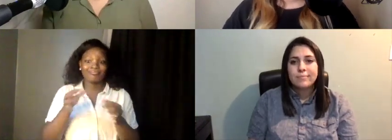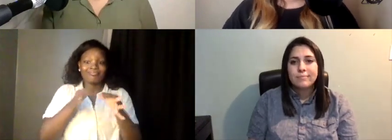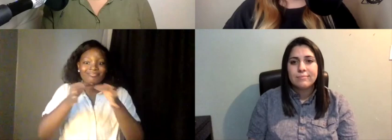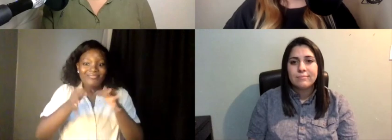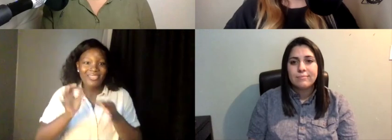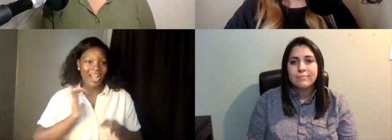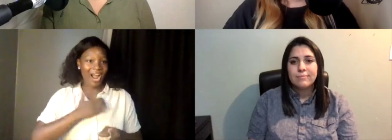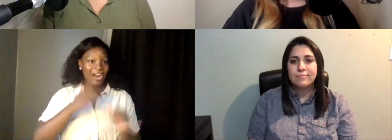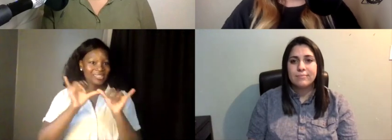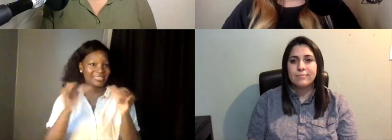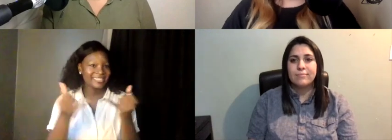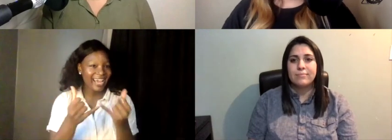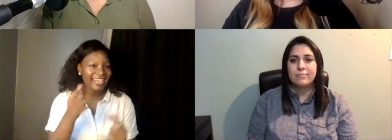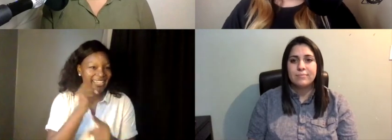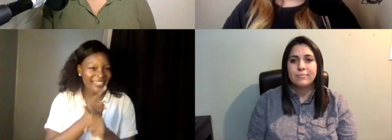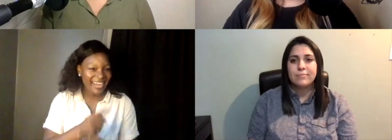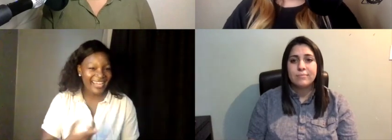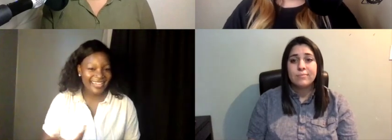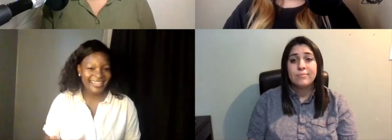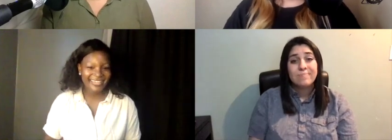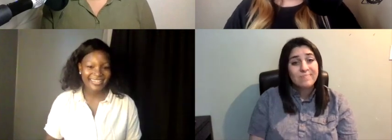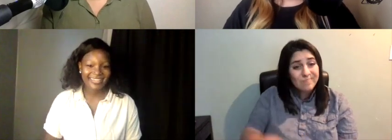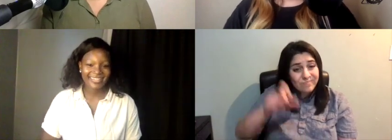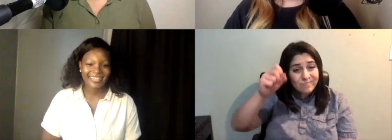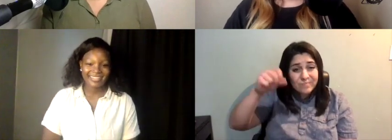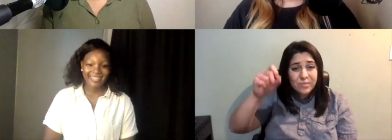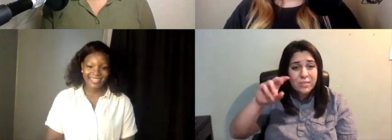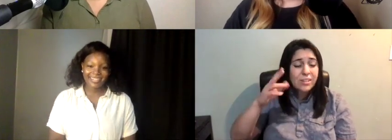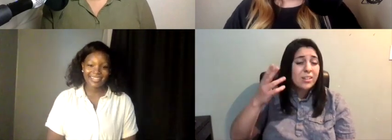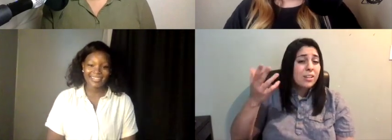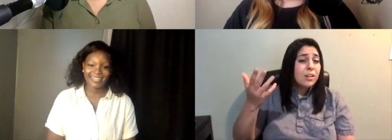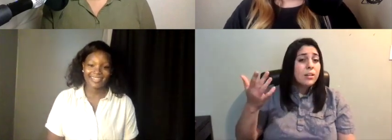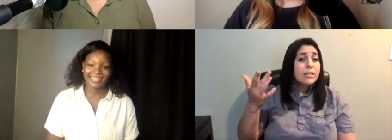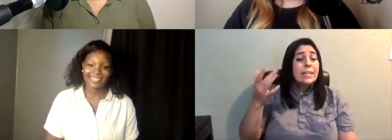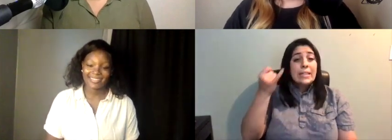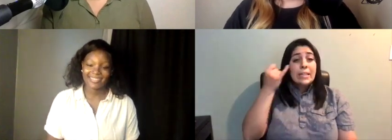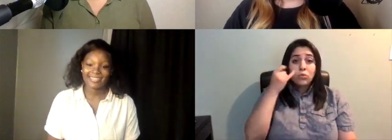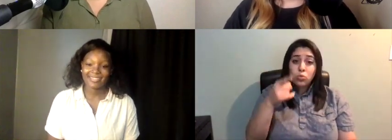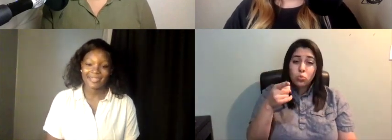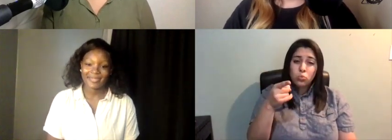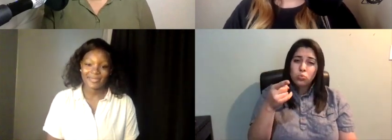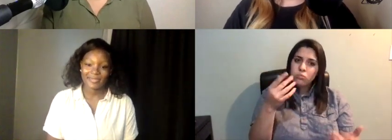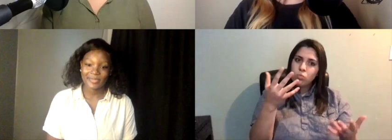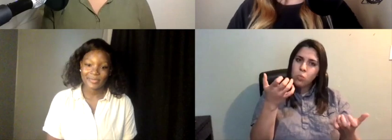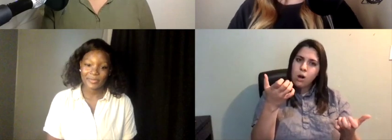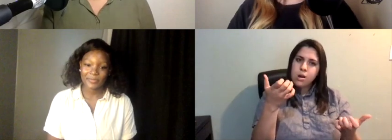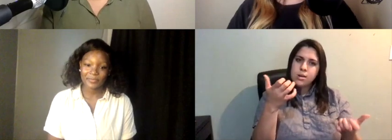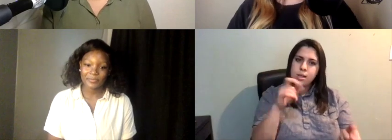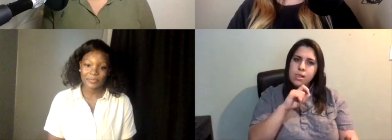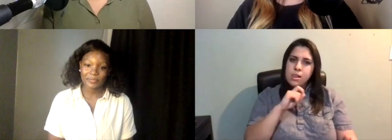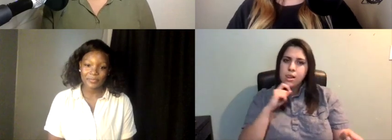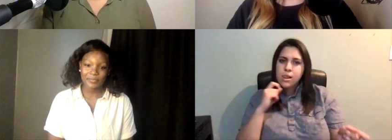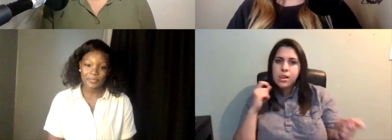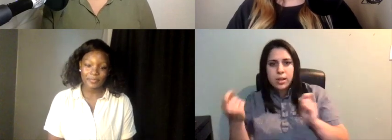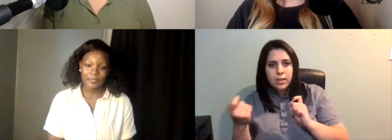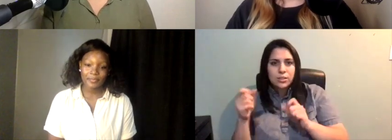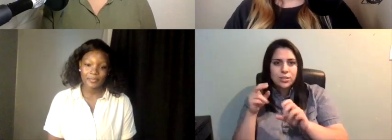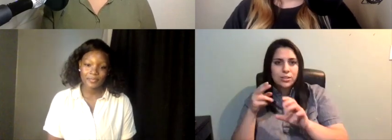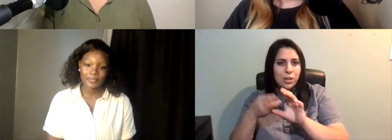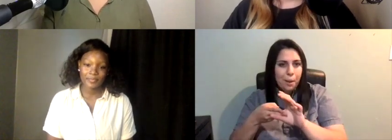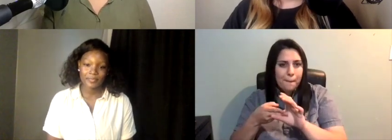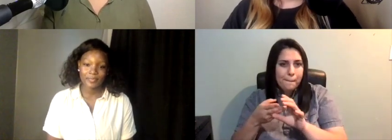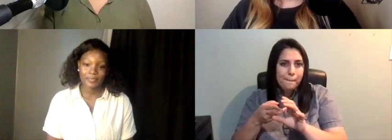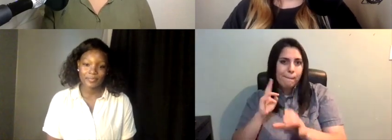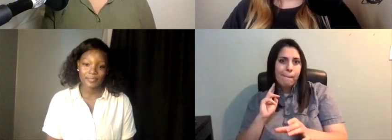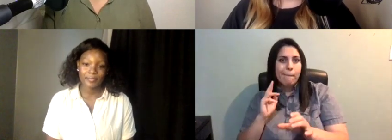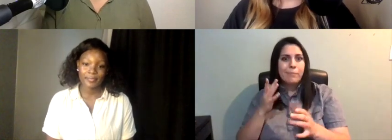course. And if you are looking to change it up, we do have some tips we'll just throw out real